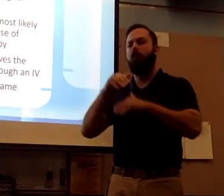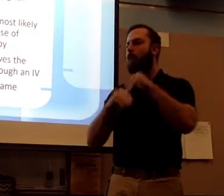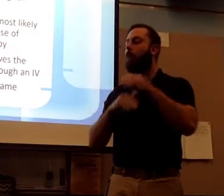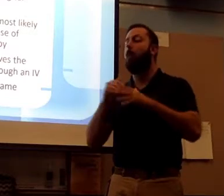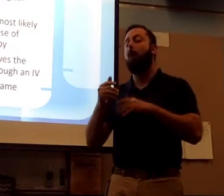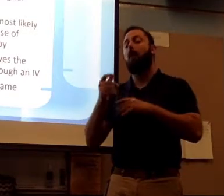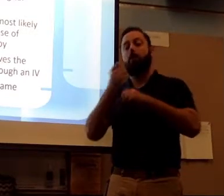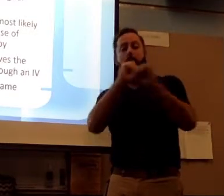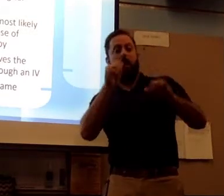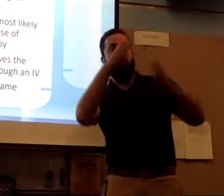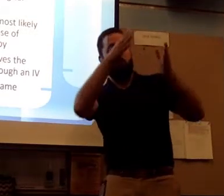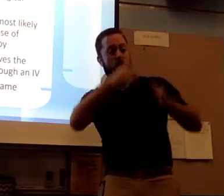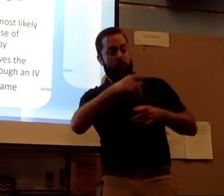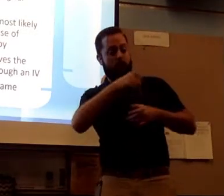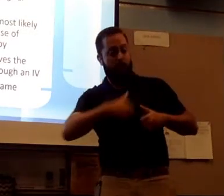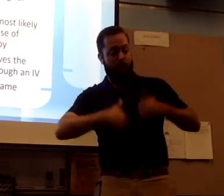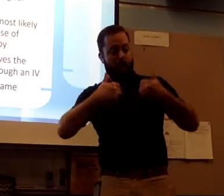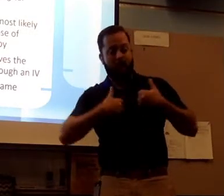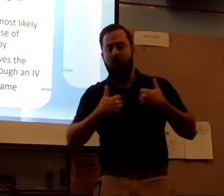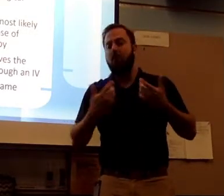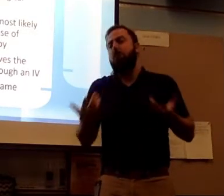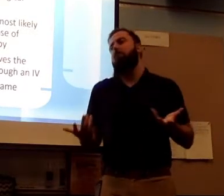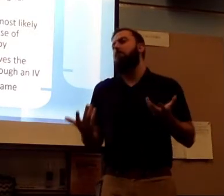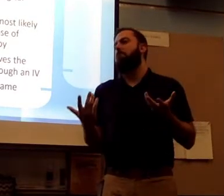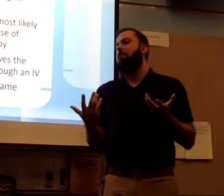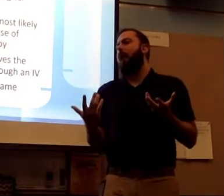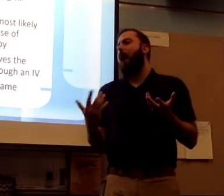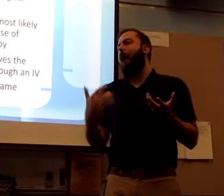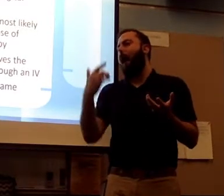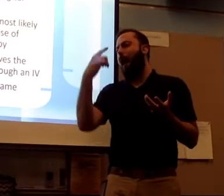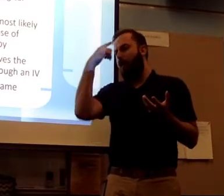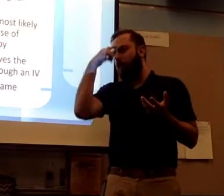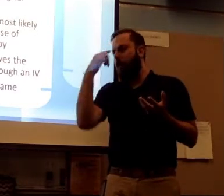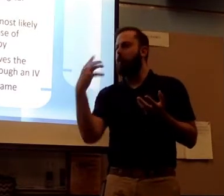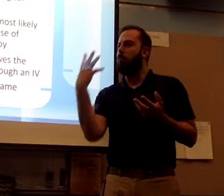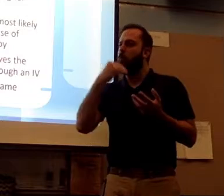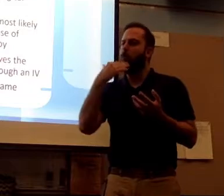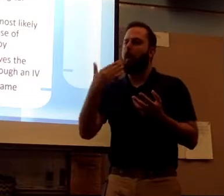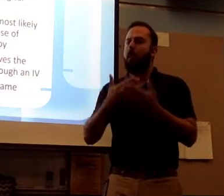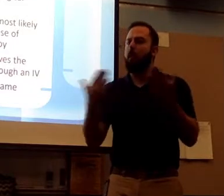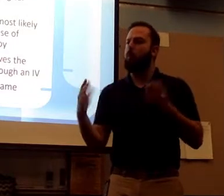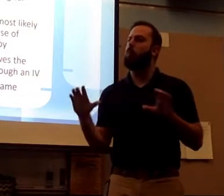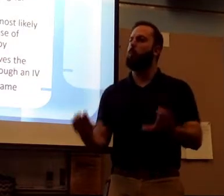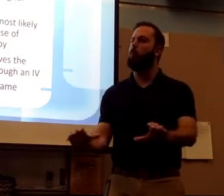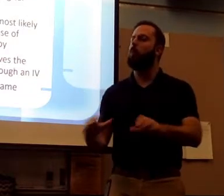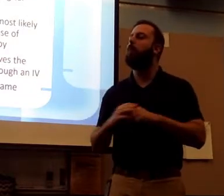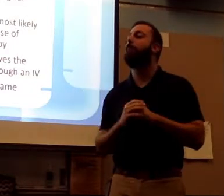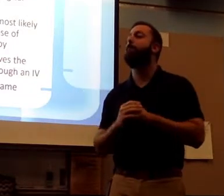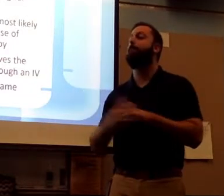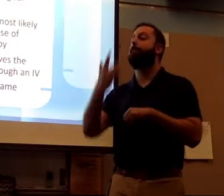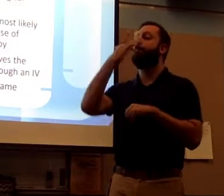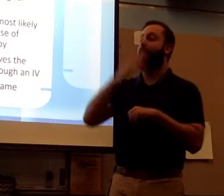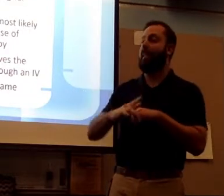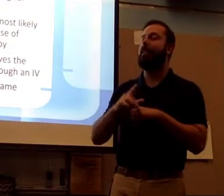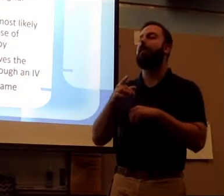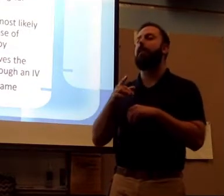life, I'd say that's a pretty good thing to do that for. So luckily, you're asleep through the